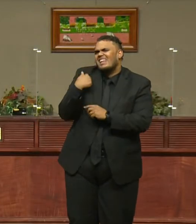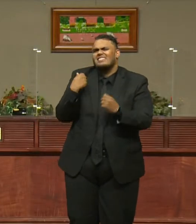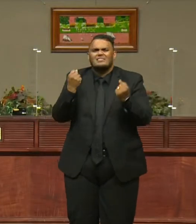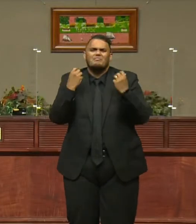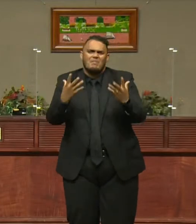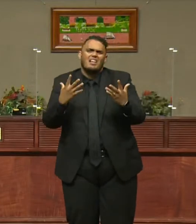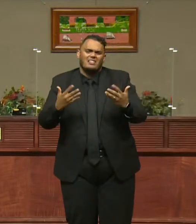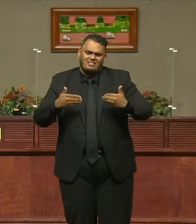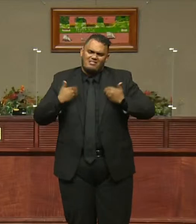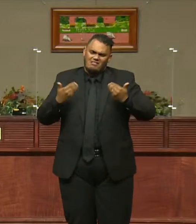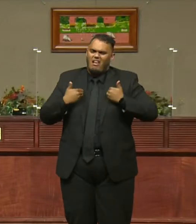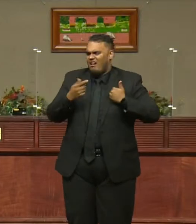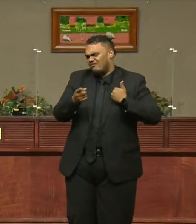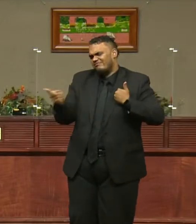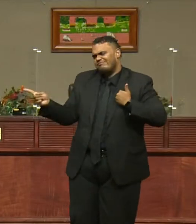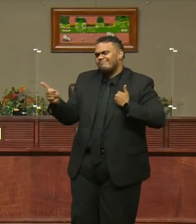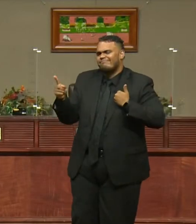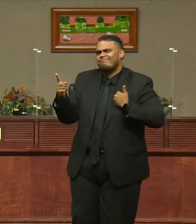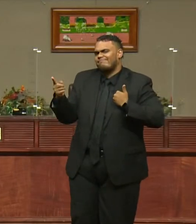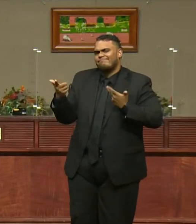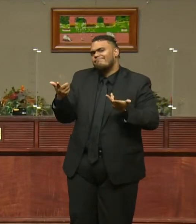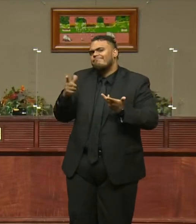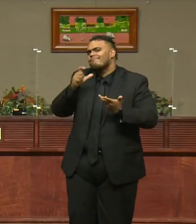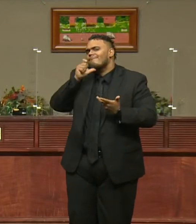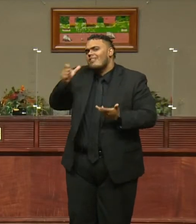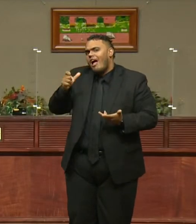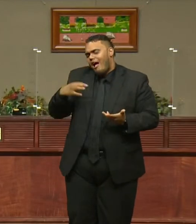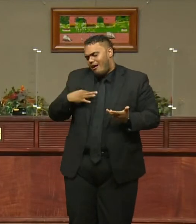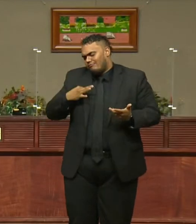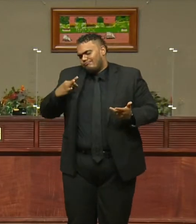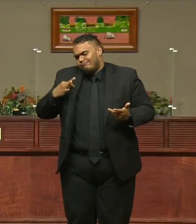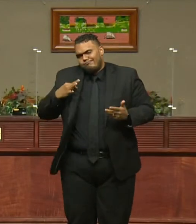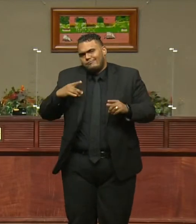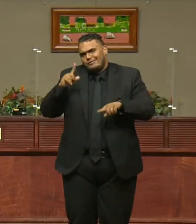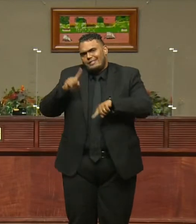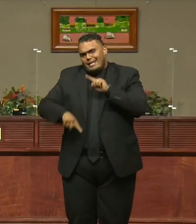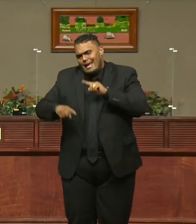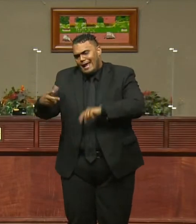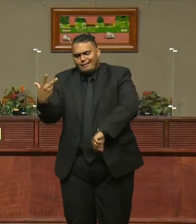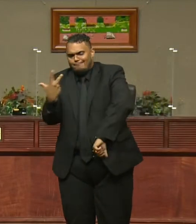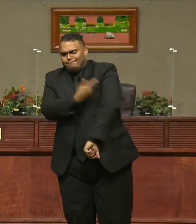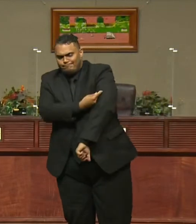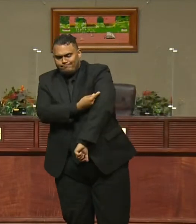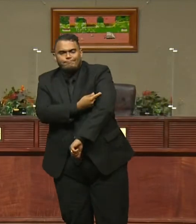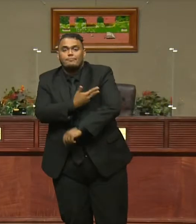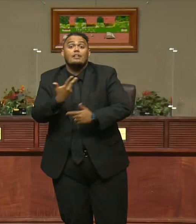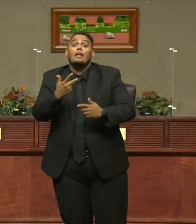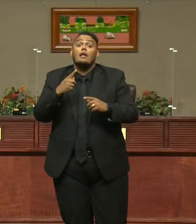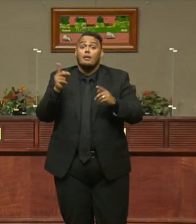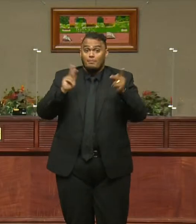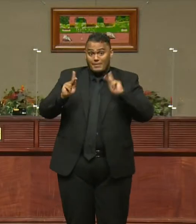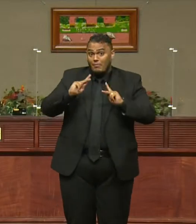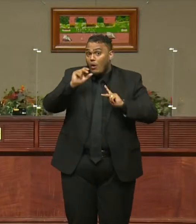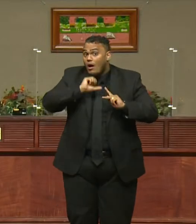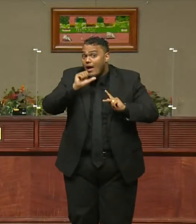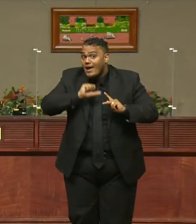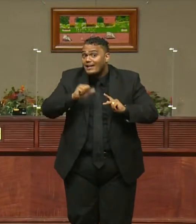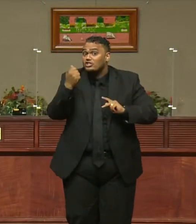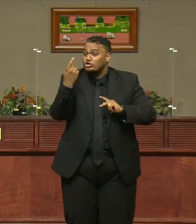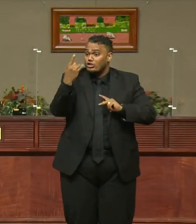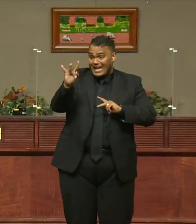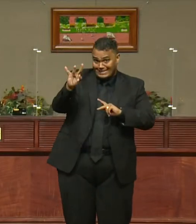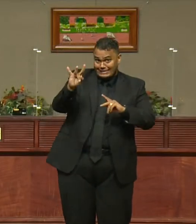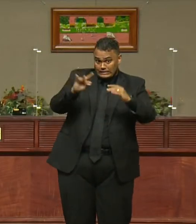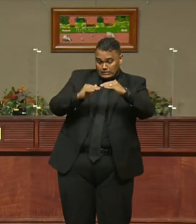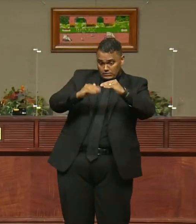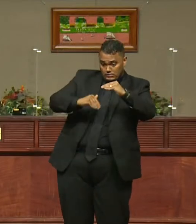eligible for vaccine. And those who are eligible, younger than 18, we would like again to encourage